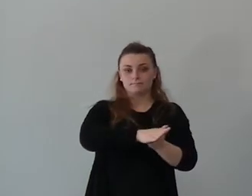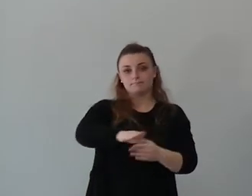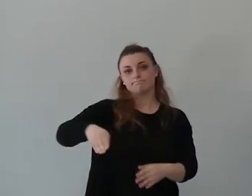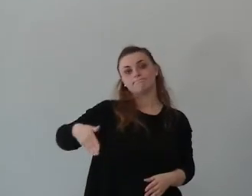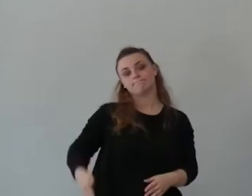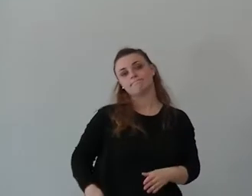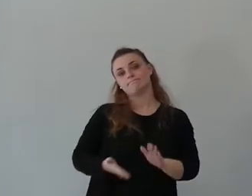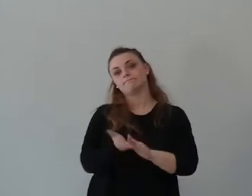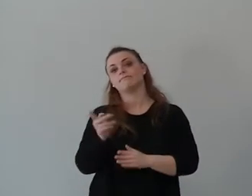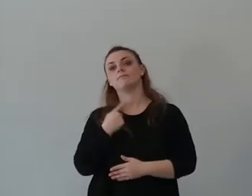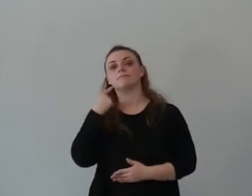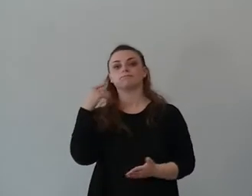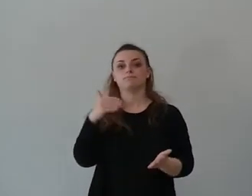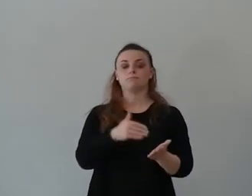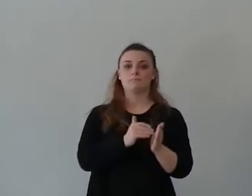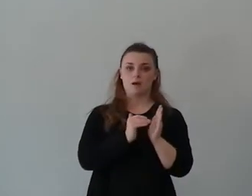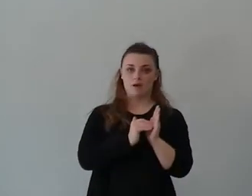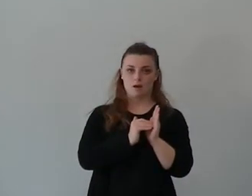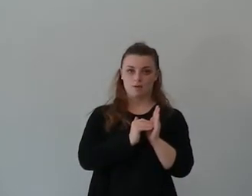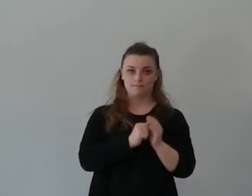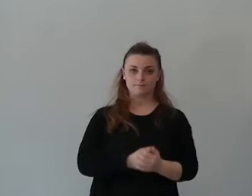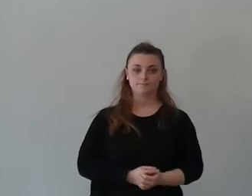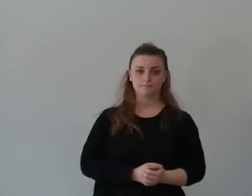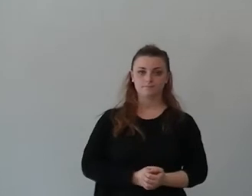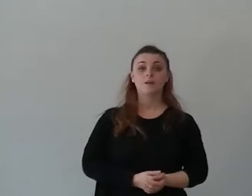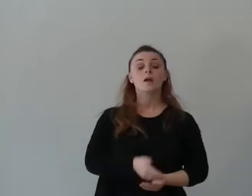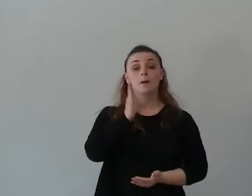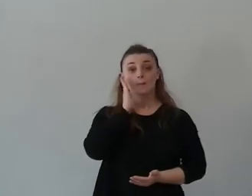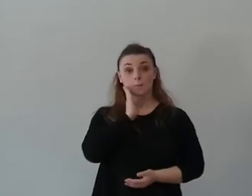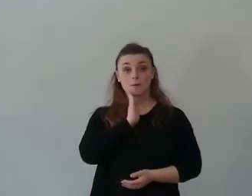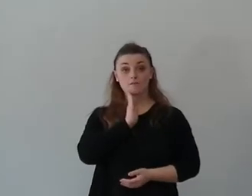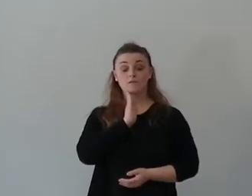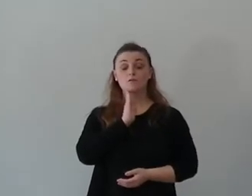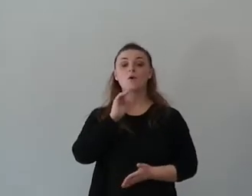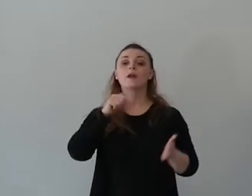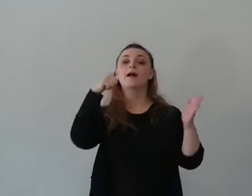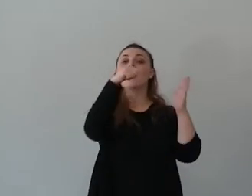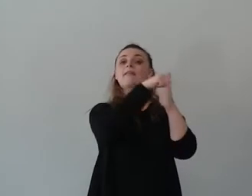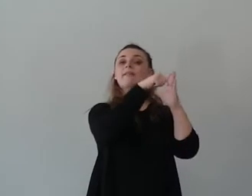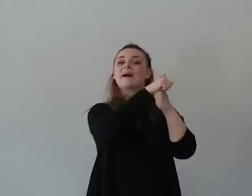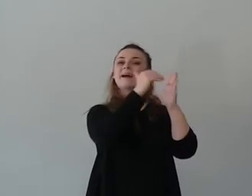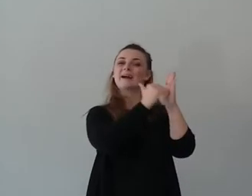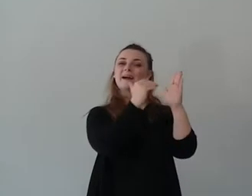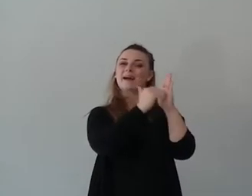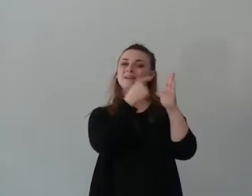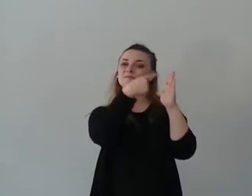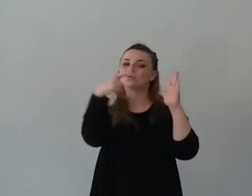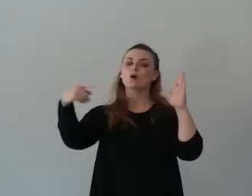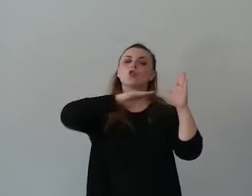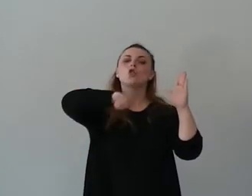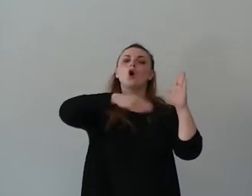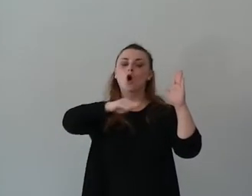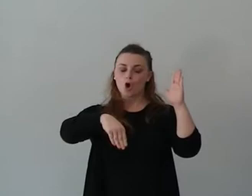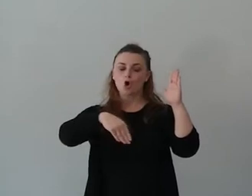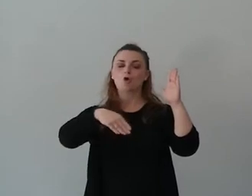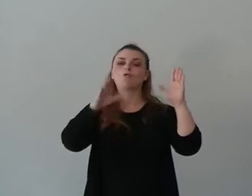it somewhere where you will see it regularly. E vi chiedo di metterlo in un posto dove lo vedrai regolarmente. So